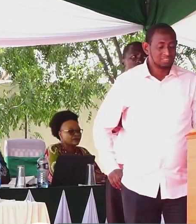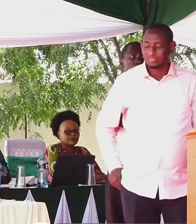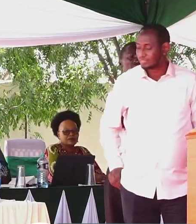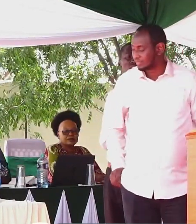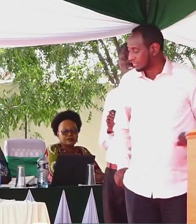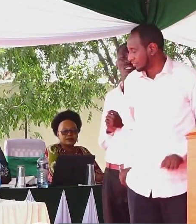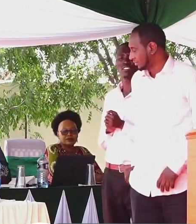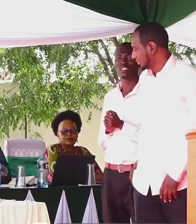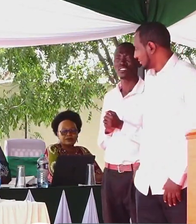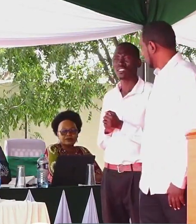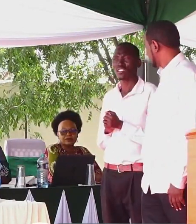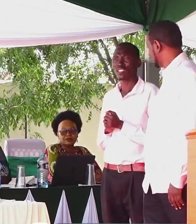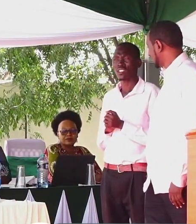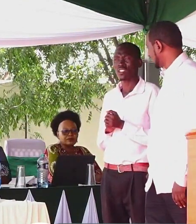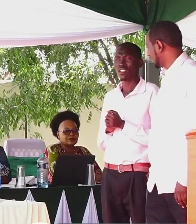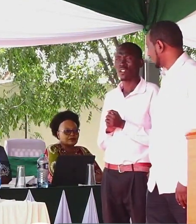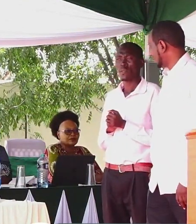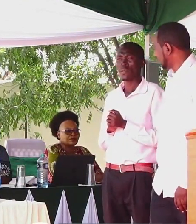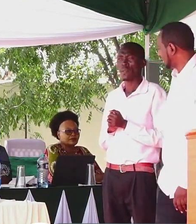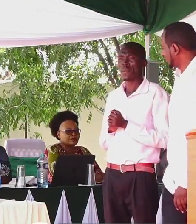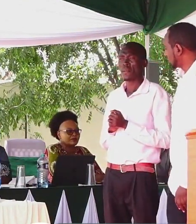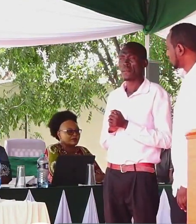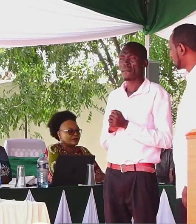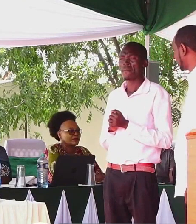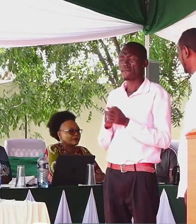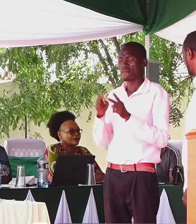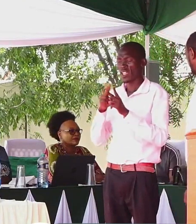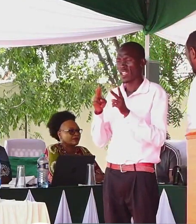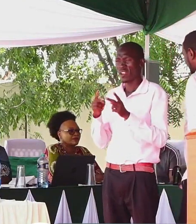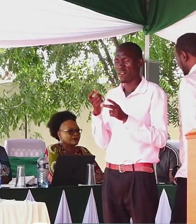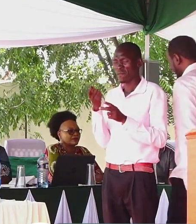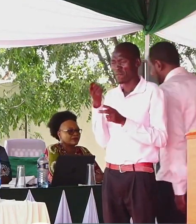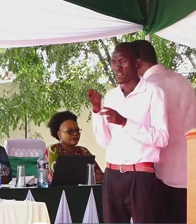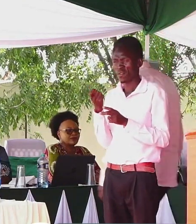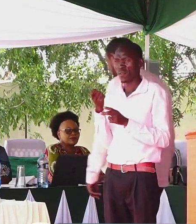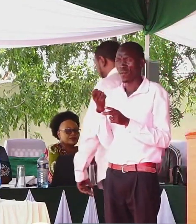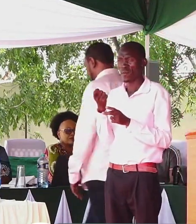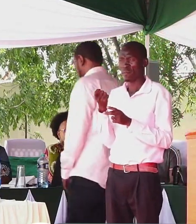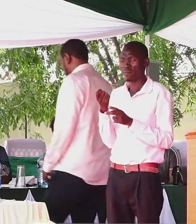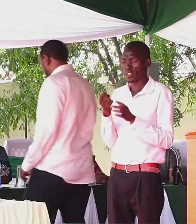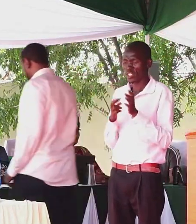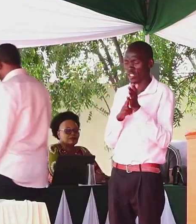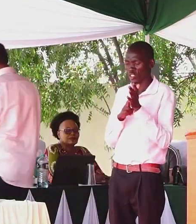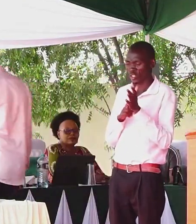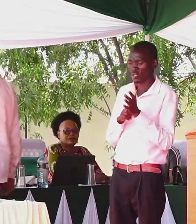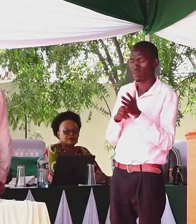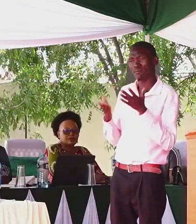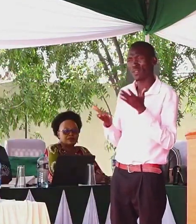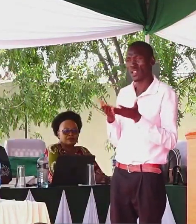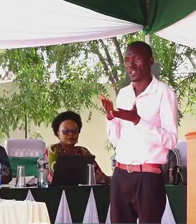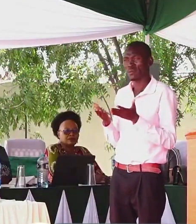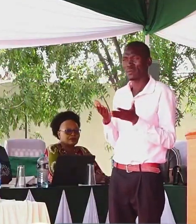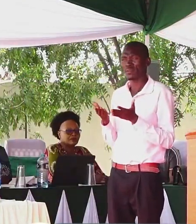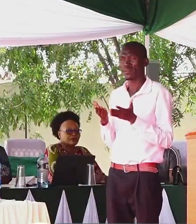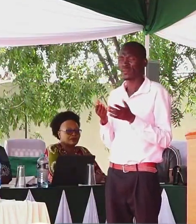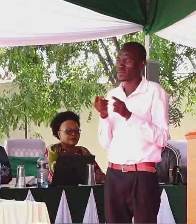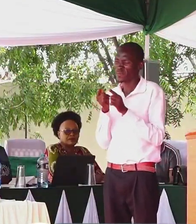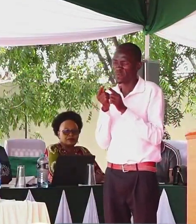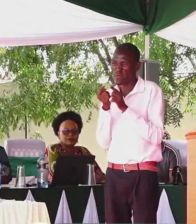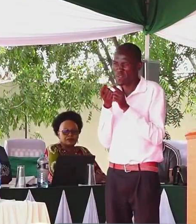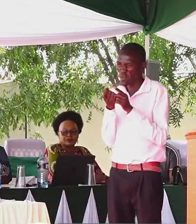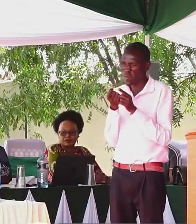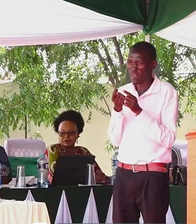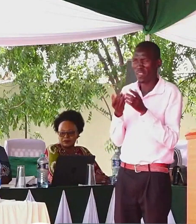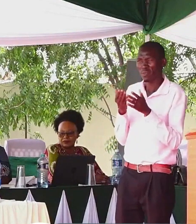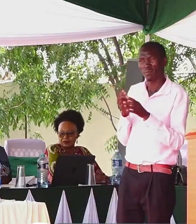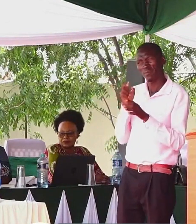Okay, and I have very few presentations to make. Maybe very few things you can chip in,